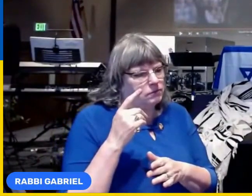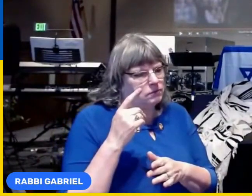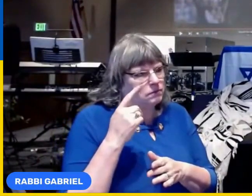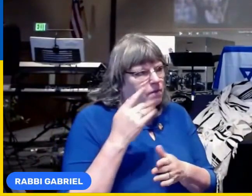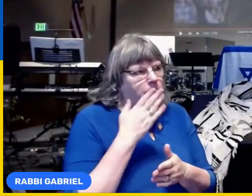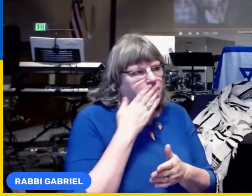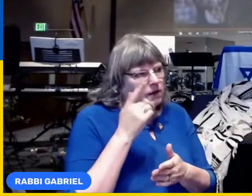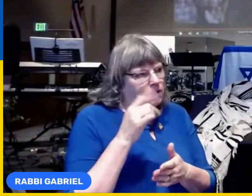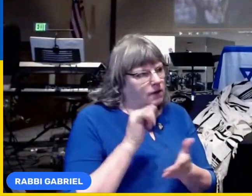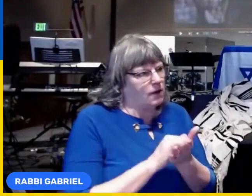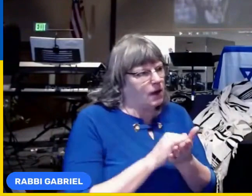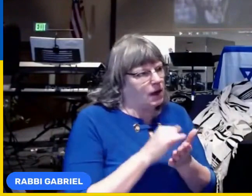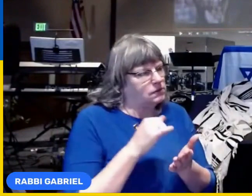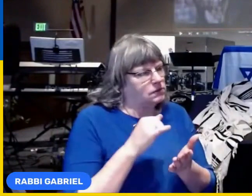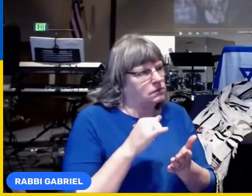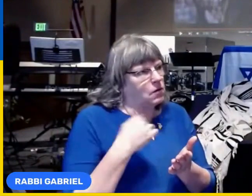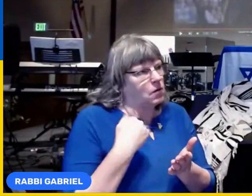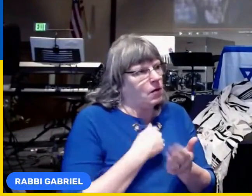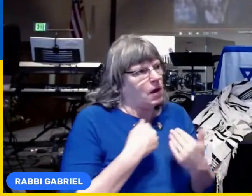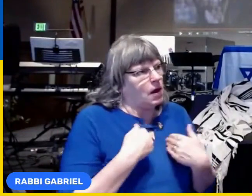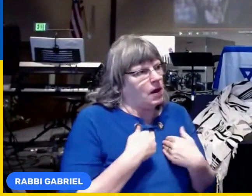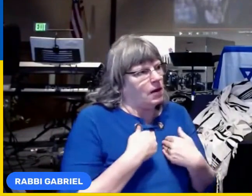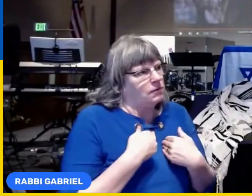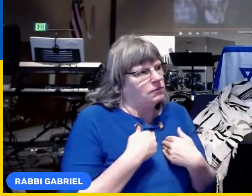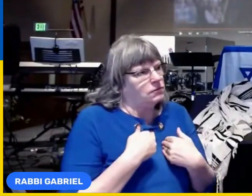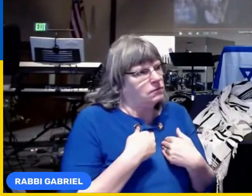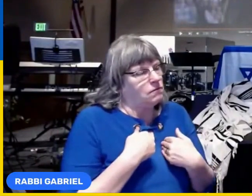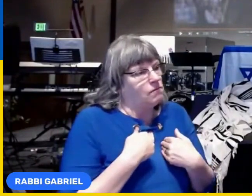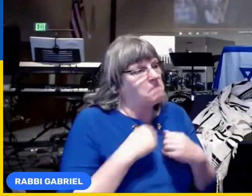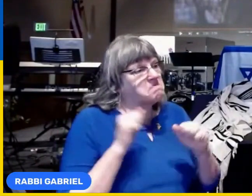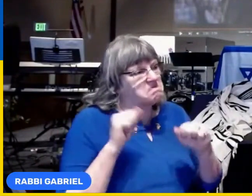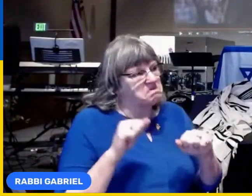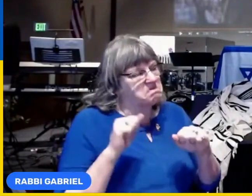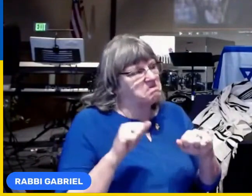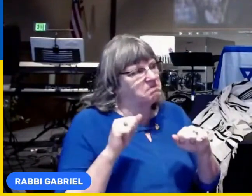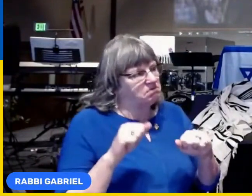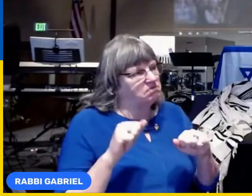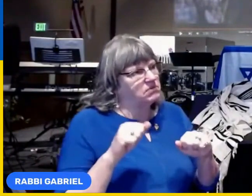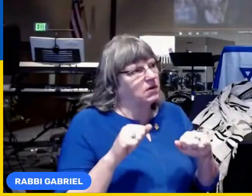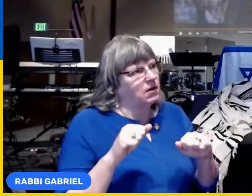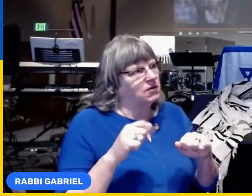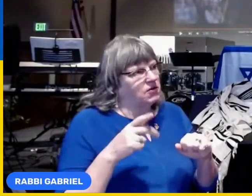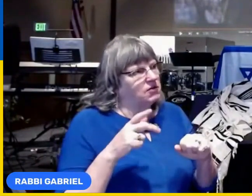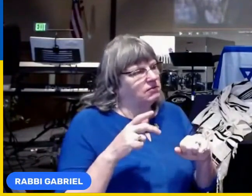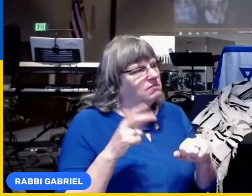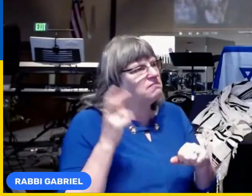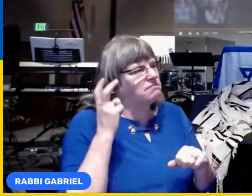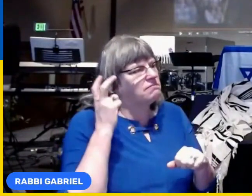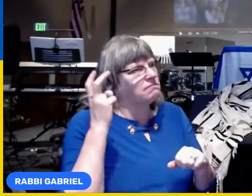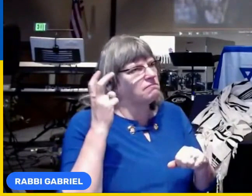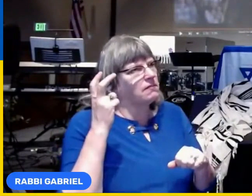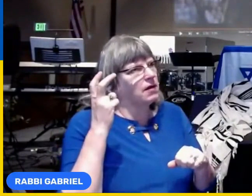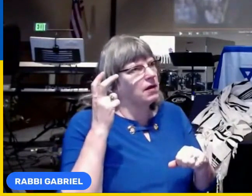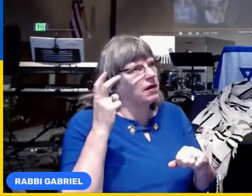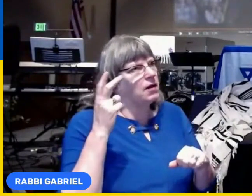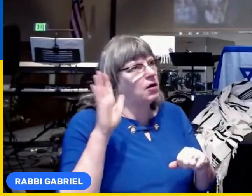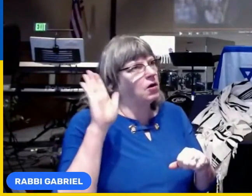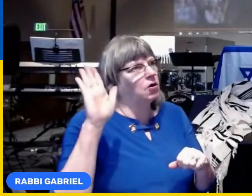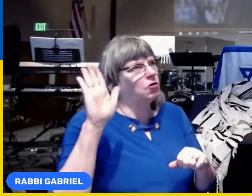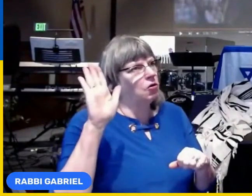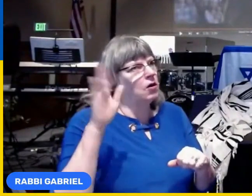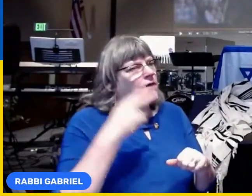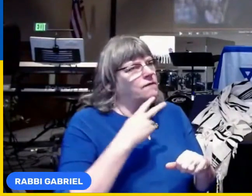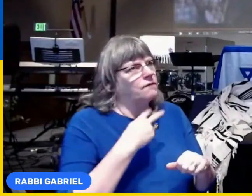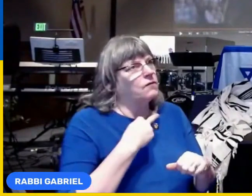We thank you that we have the option, the possibility to hear the bad call, to